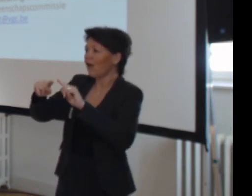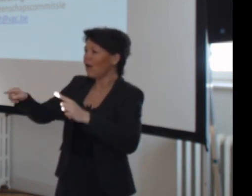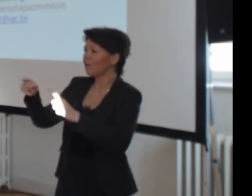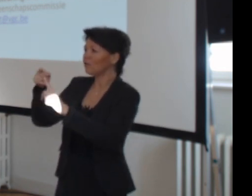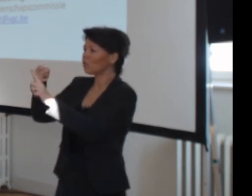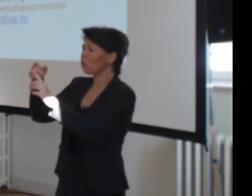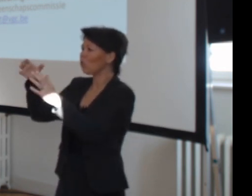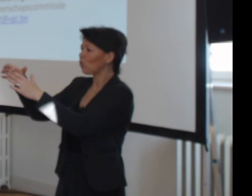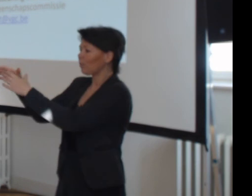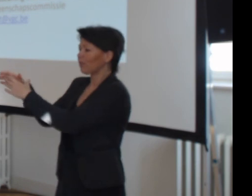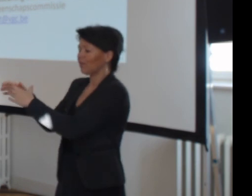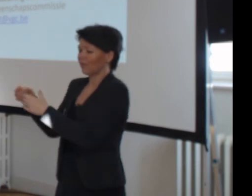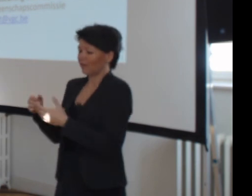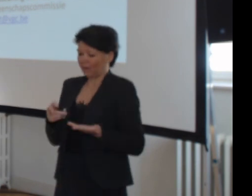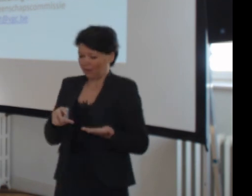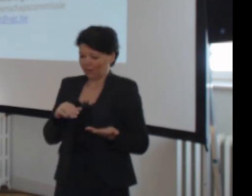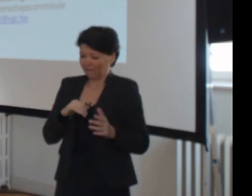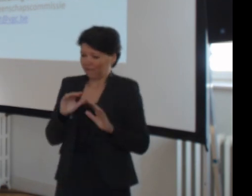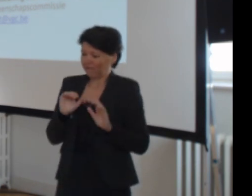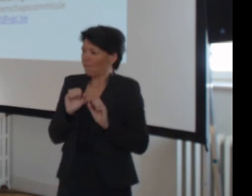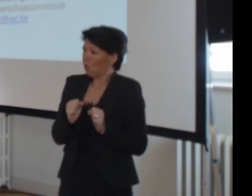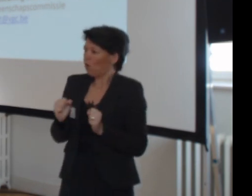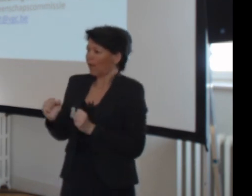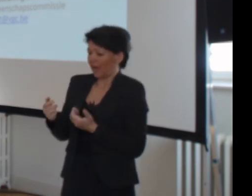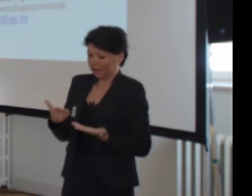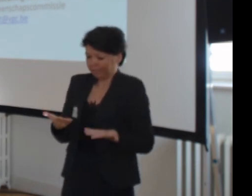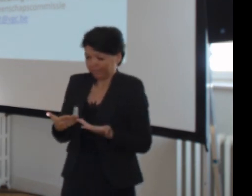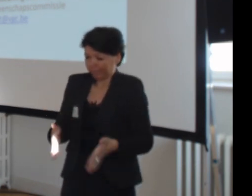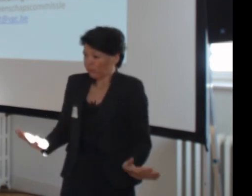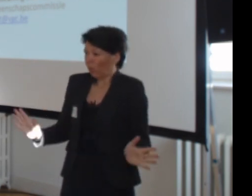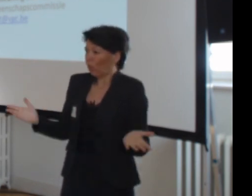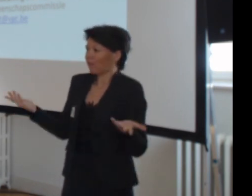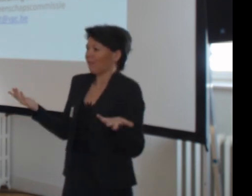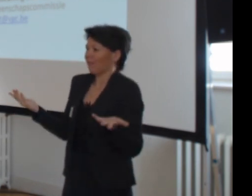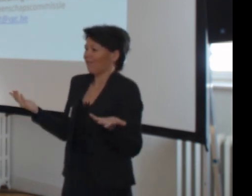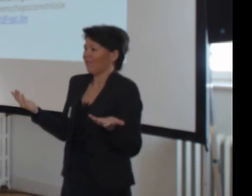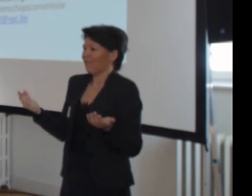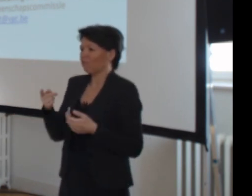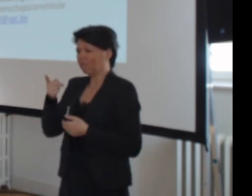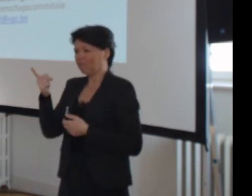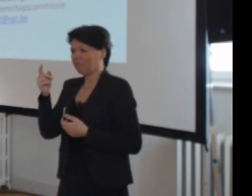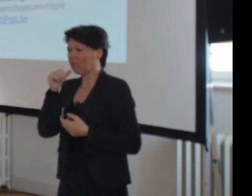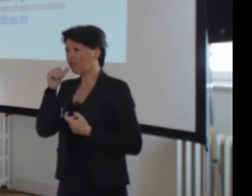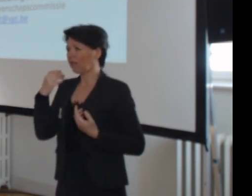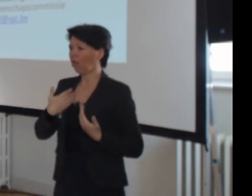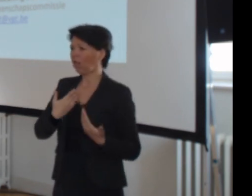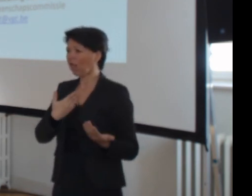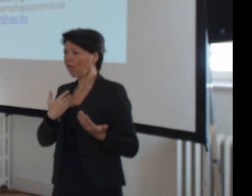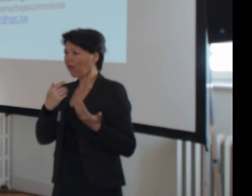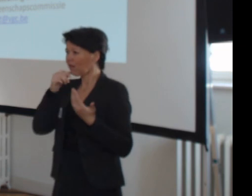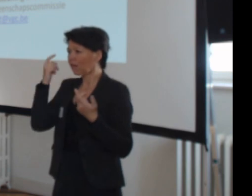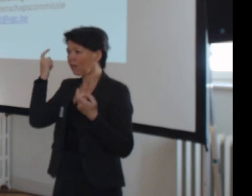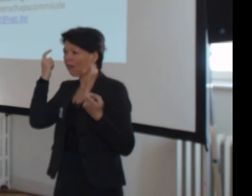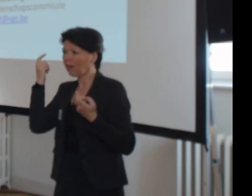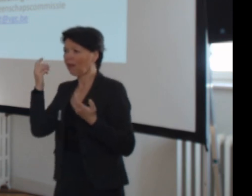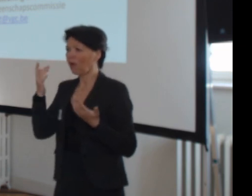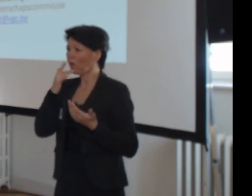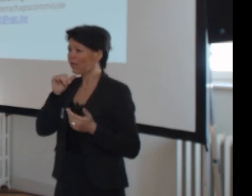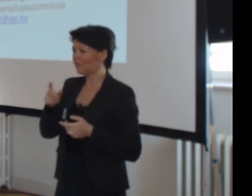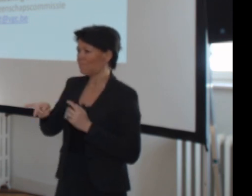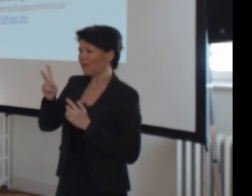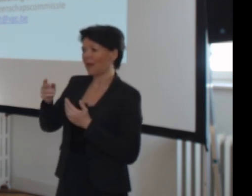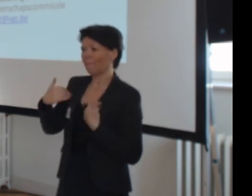potential. I don't know, you don't have questions with that? You don't want to help